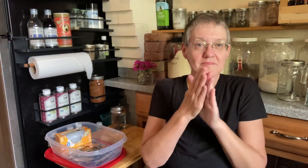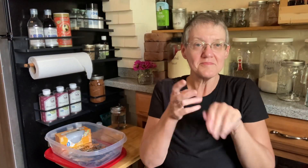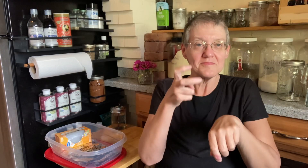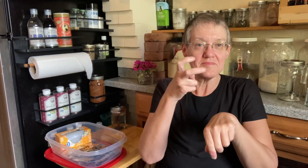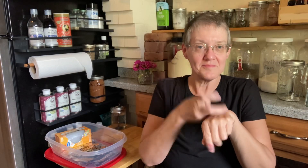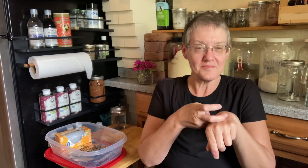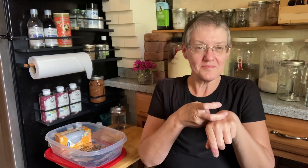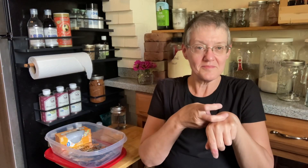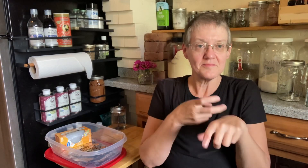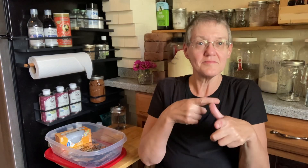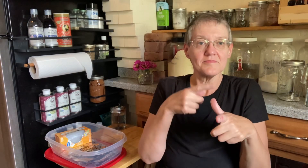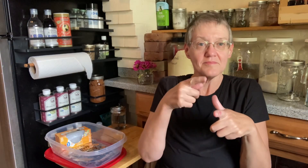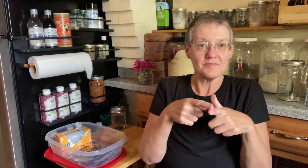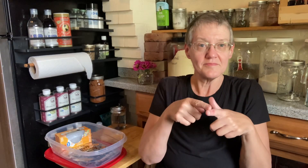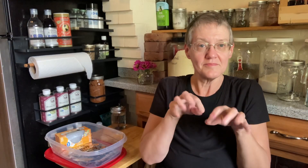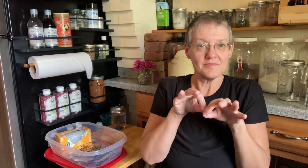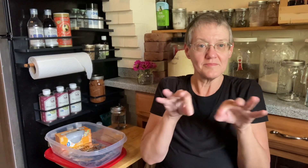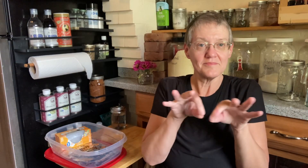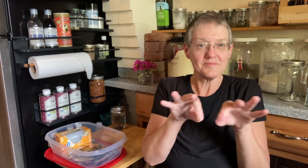Now, while the chocolate's cooling and getting hard,